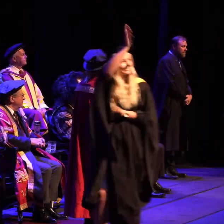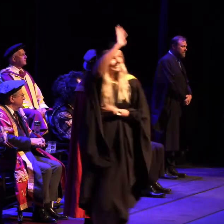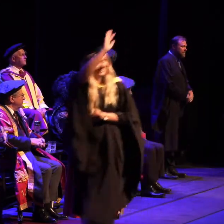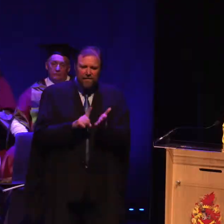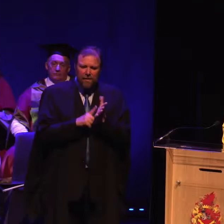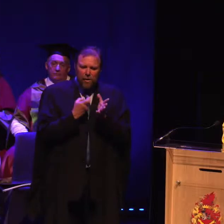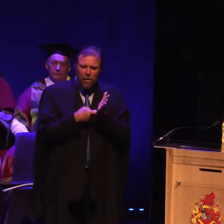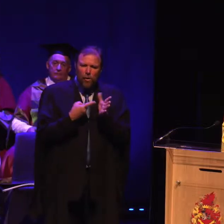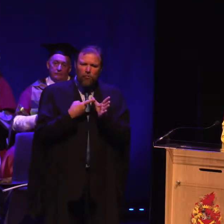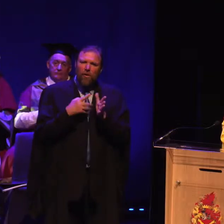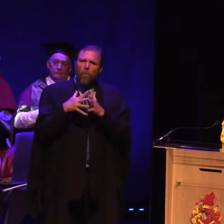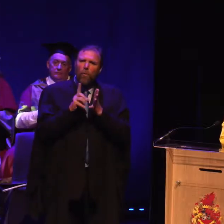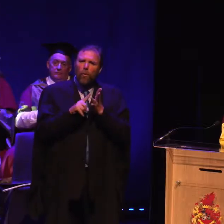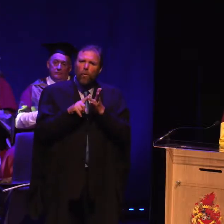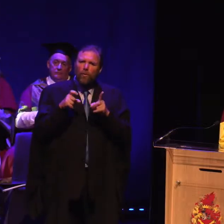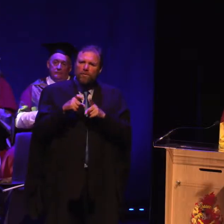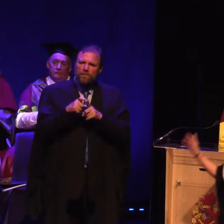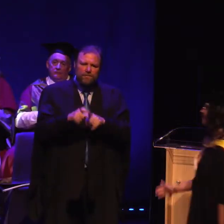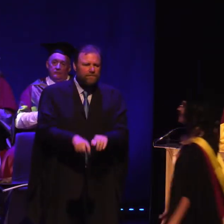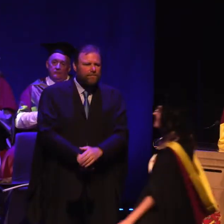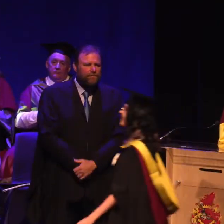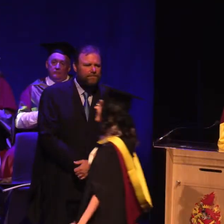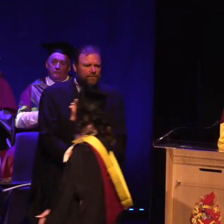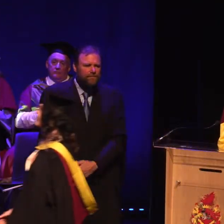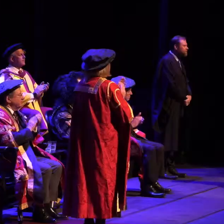Laura Wood.